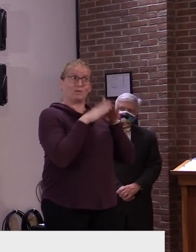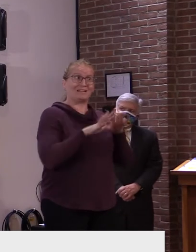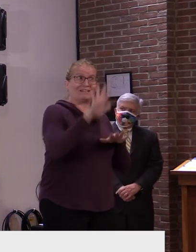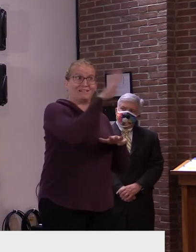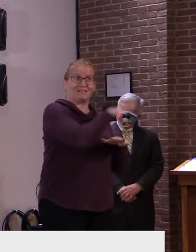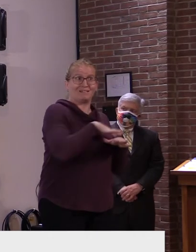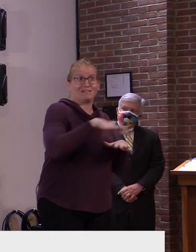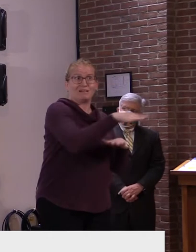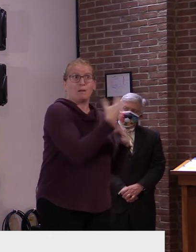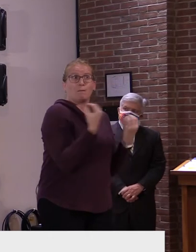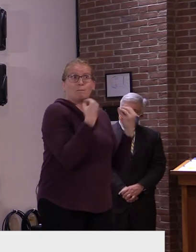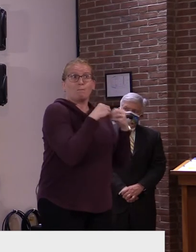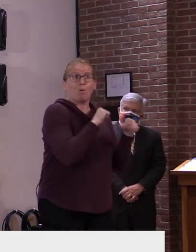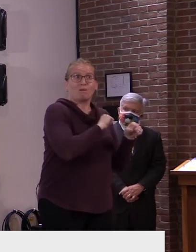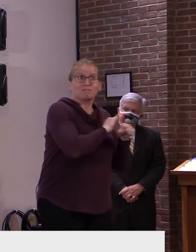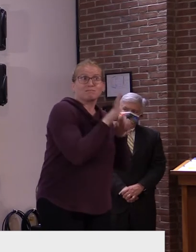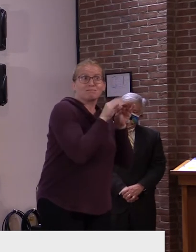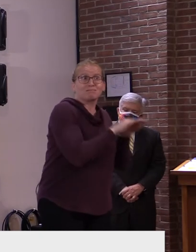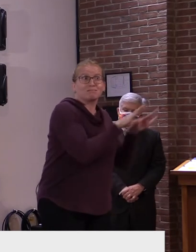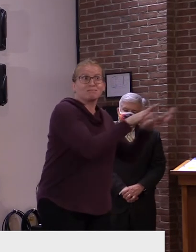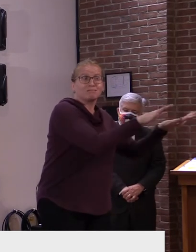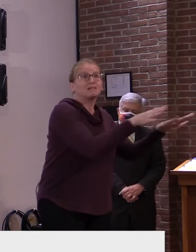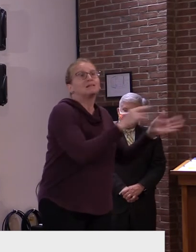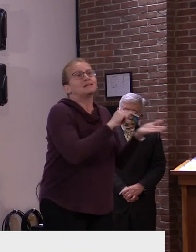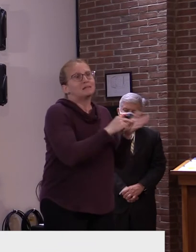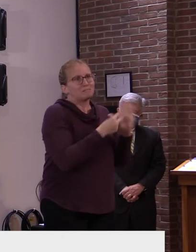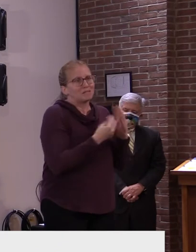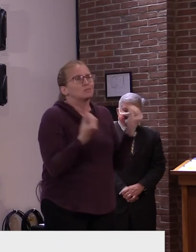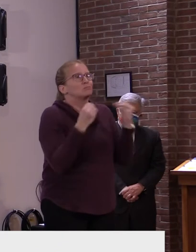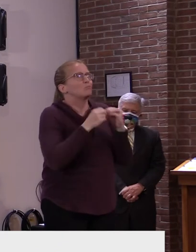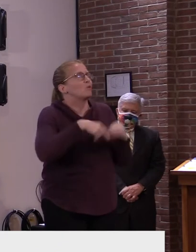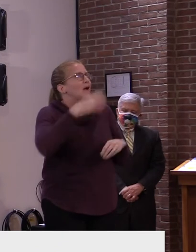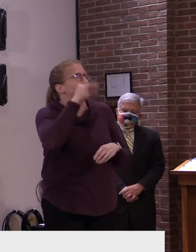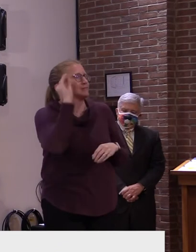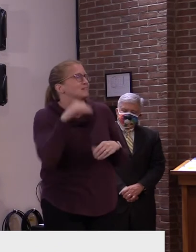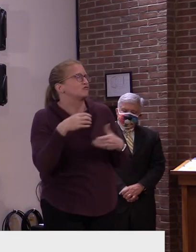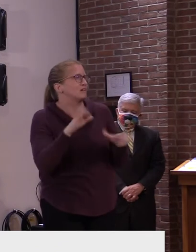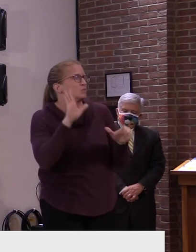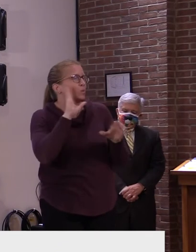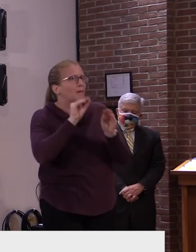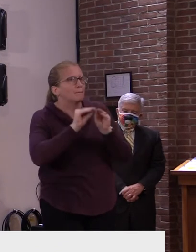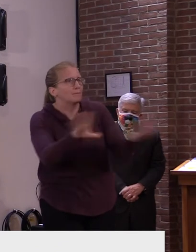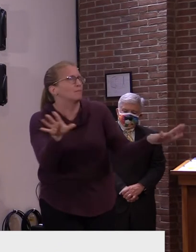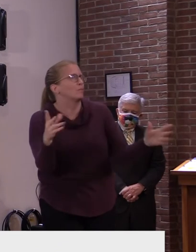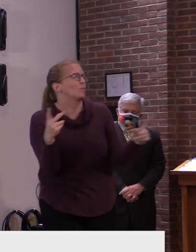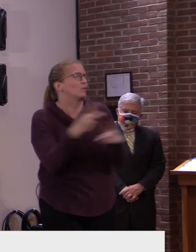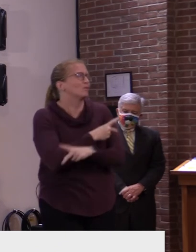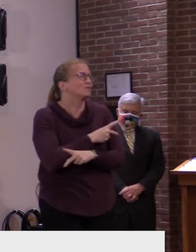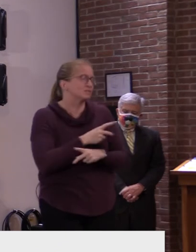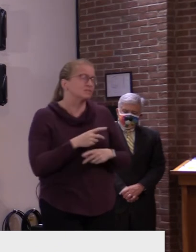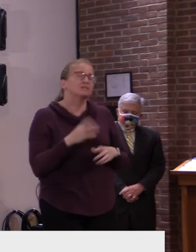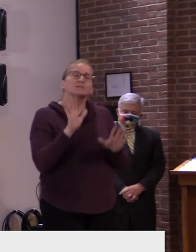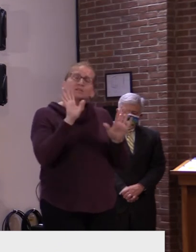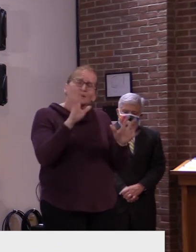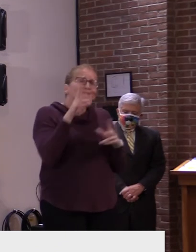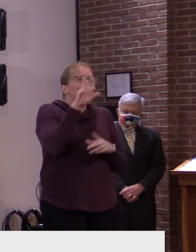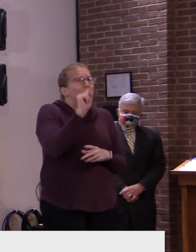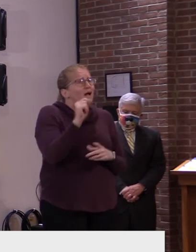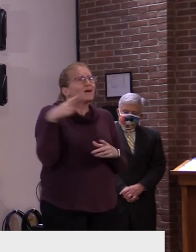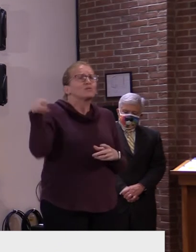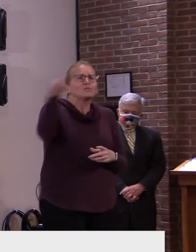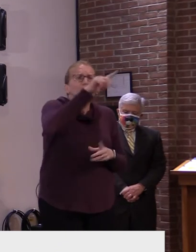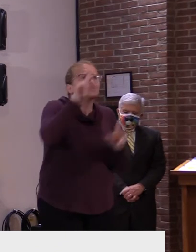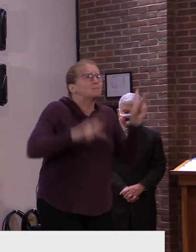more likely we are to see an outbreak tomorrow everyone in vermont has worked so hard and collectively been so